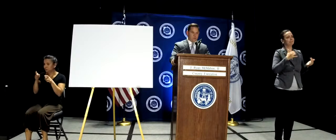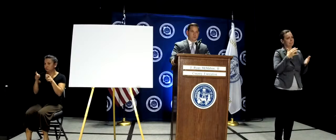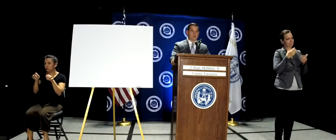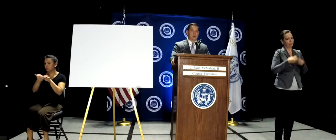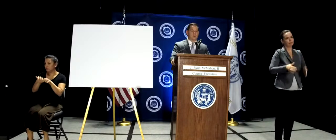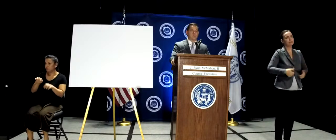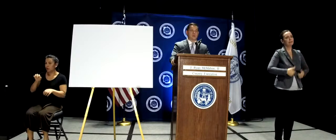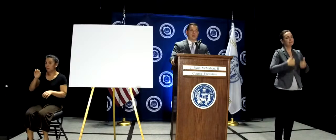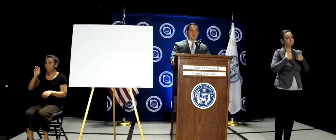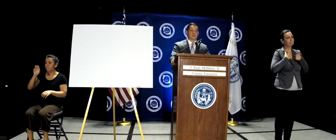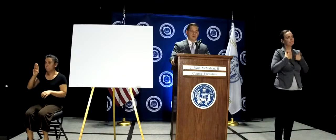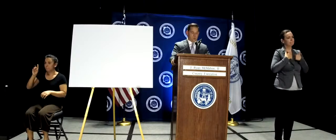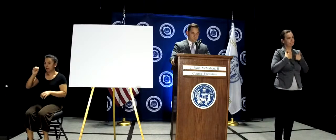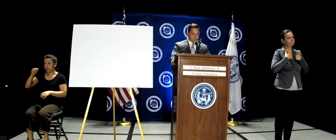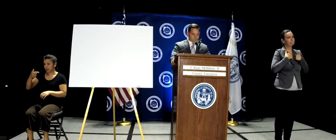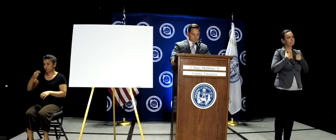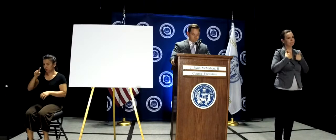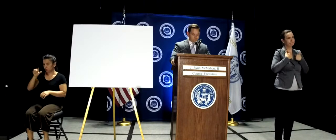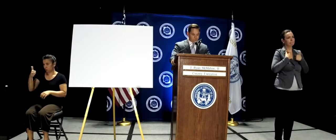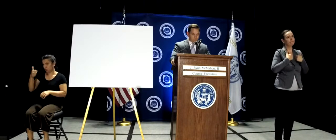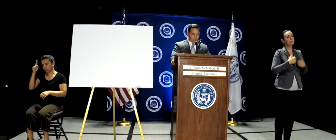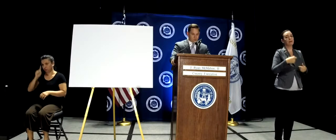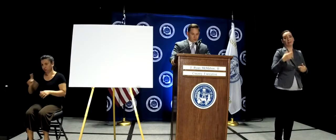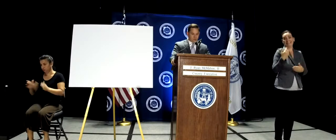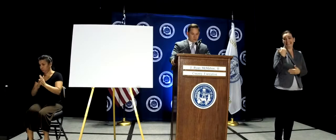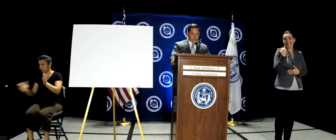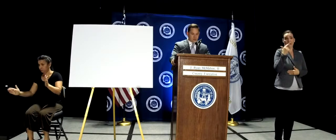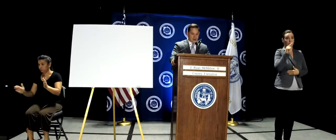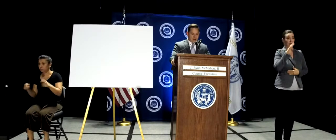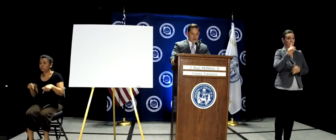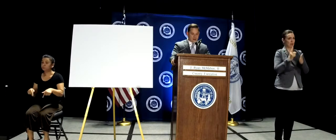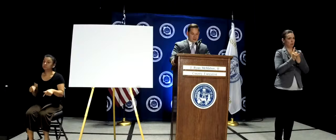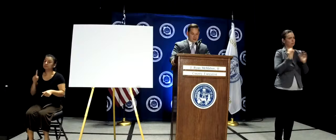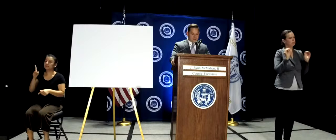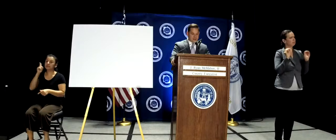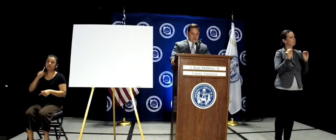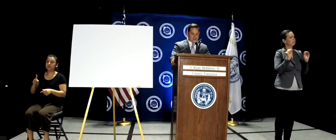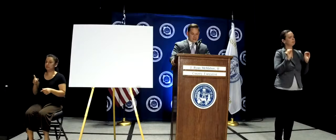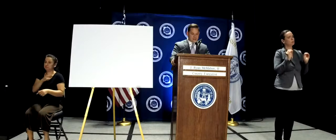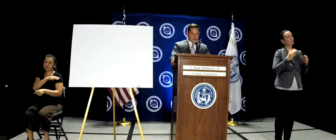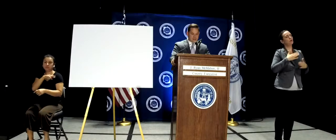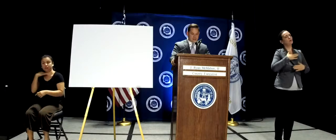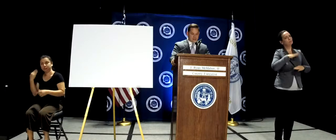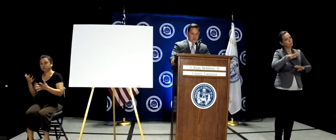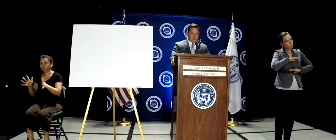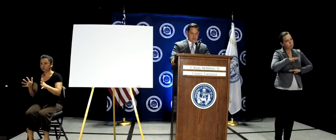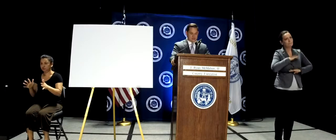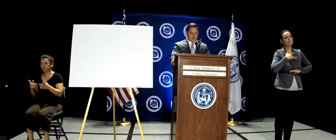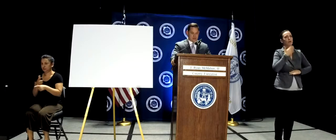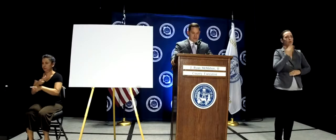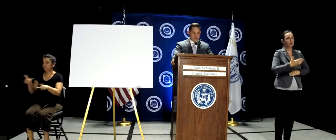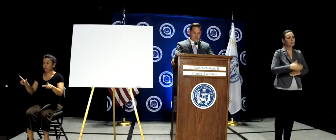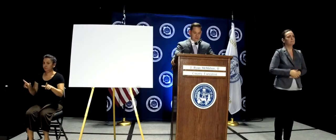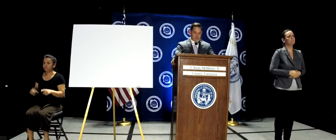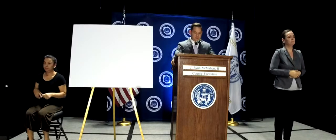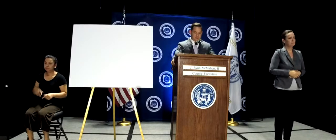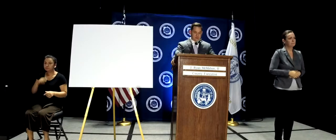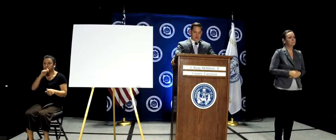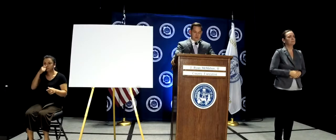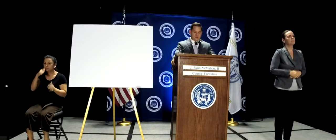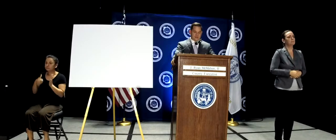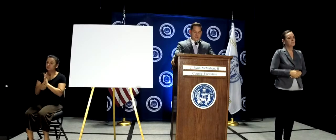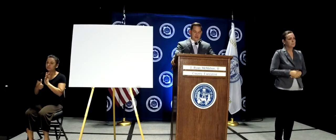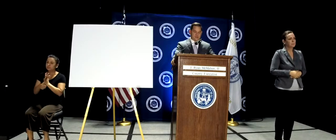24 hours, we did not lose anyone. Looking at testing and